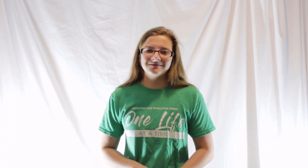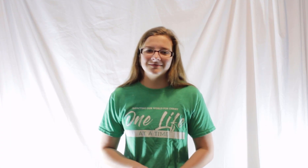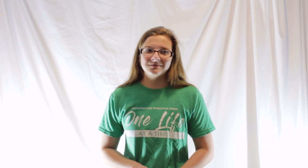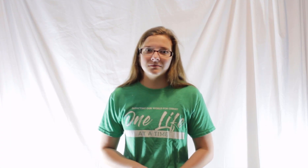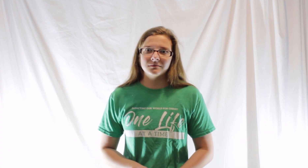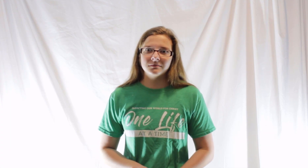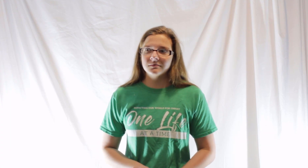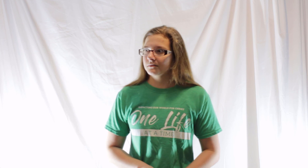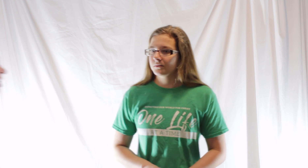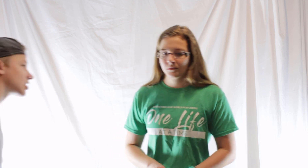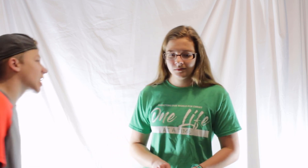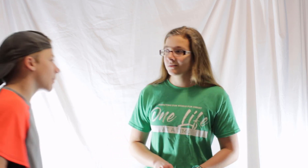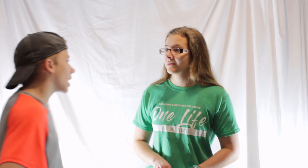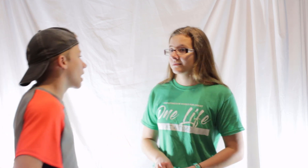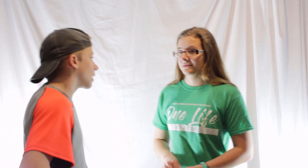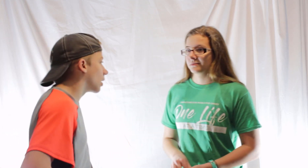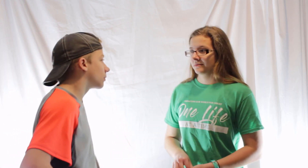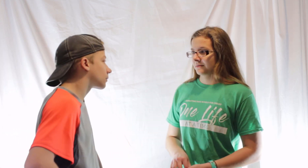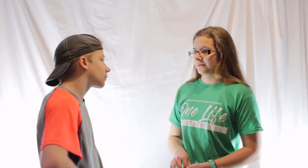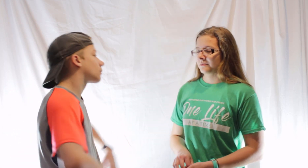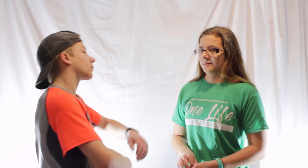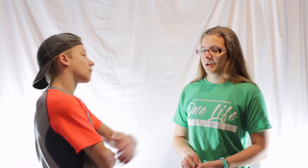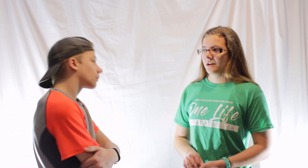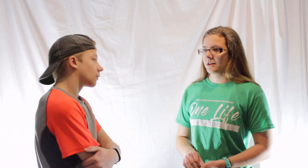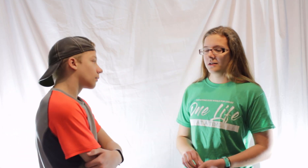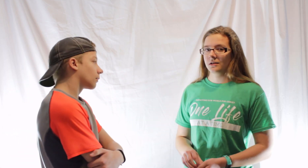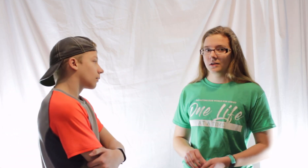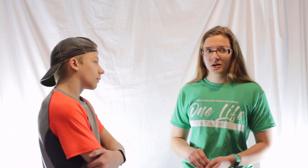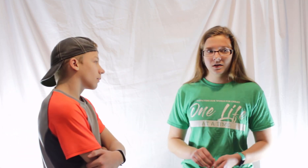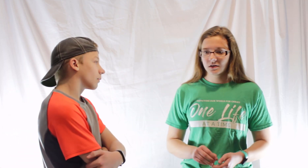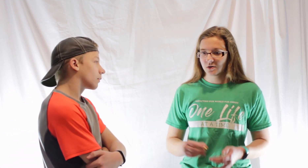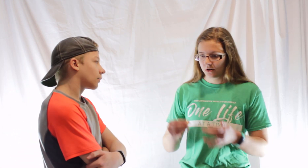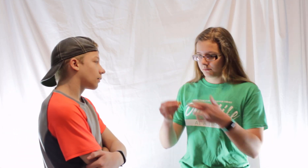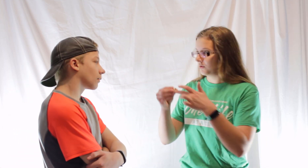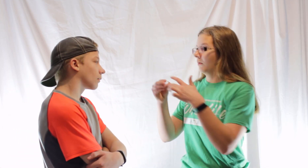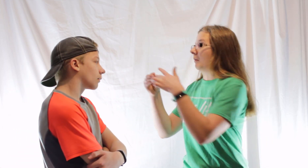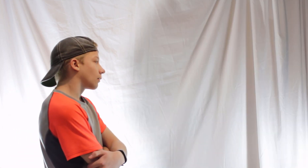Are you taking over Josh the game guy again?